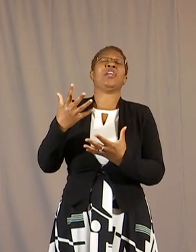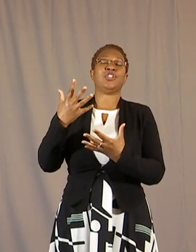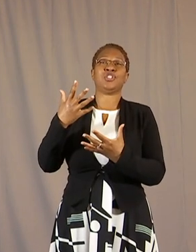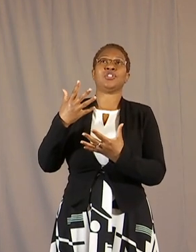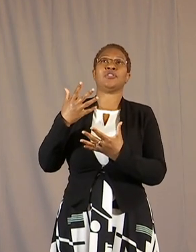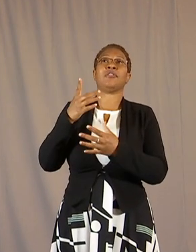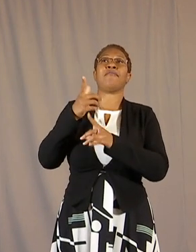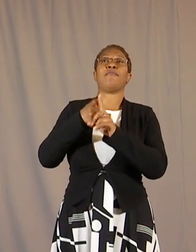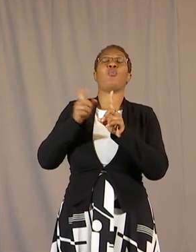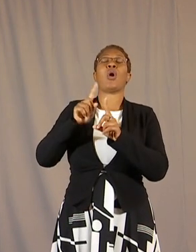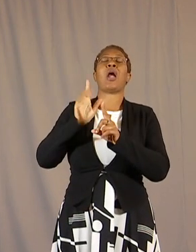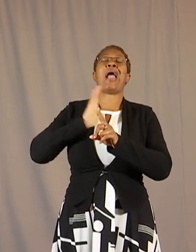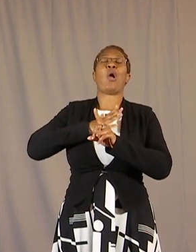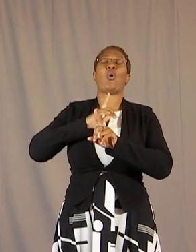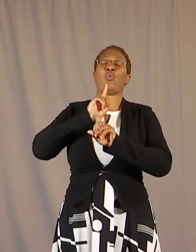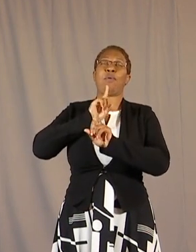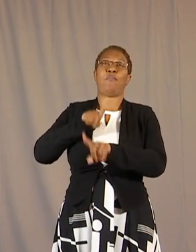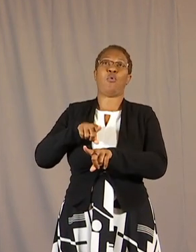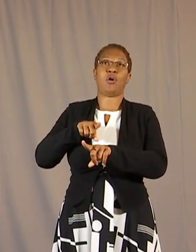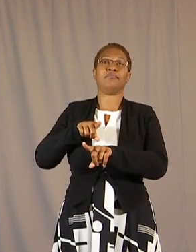well. And